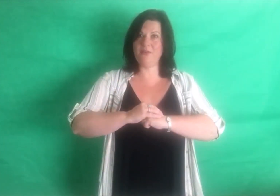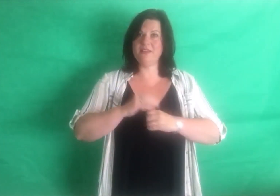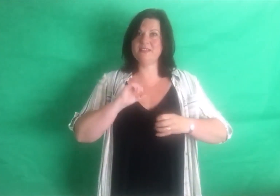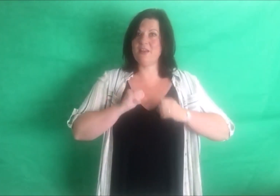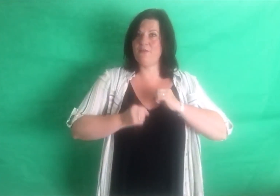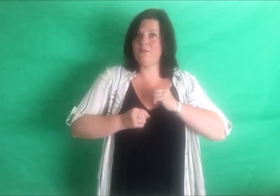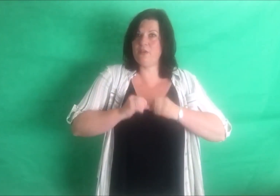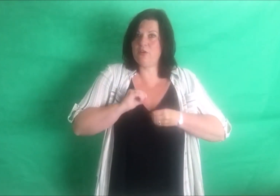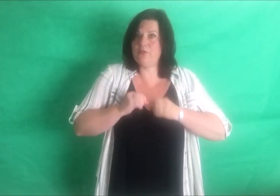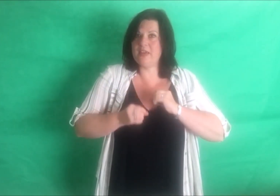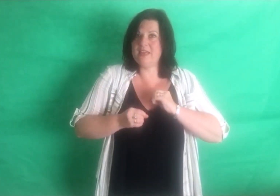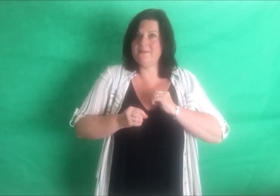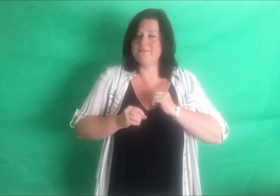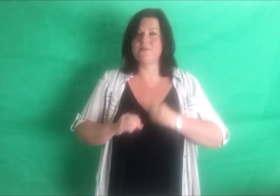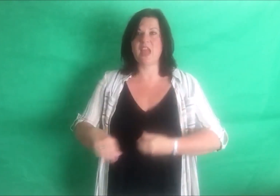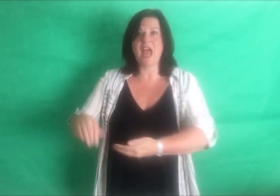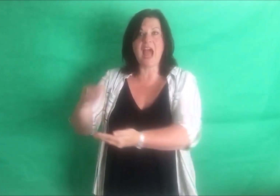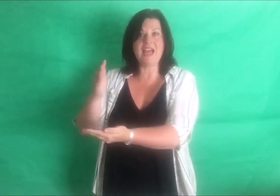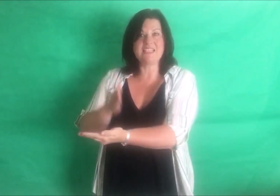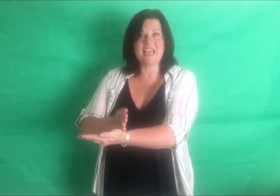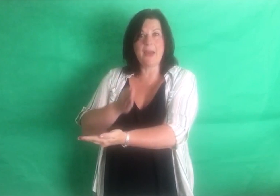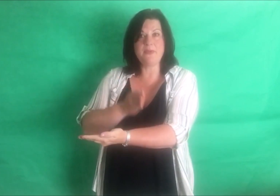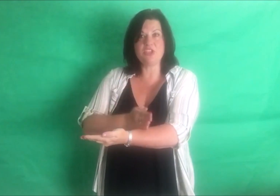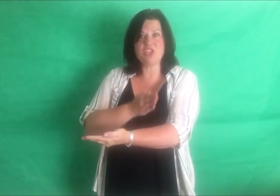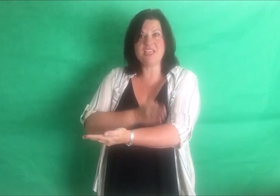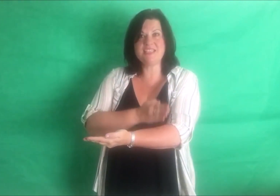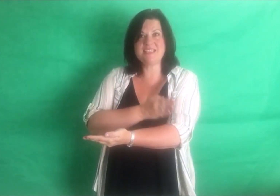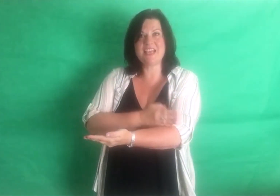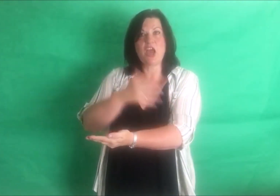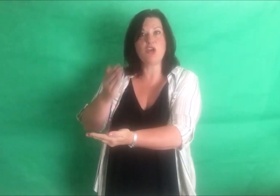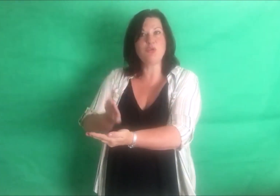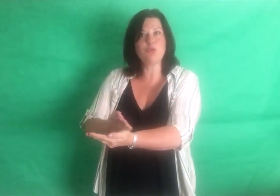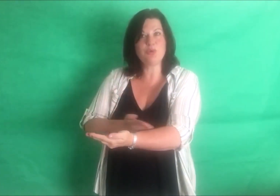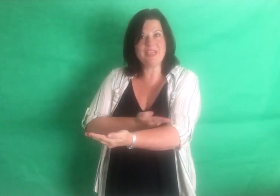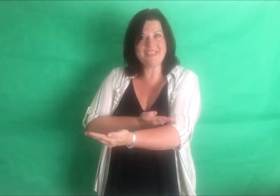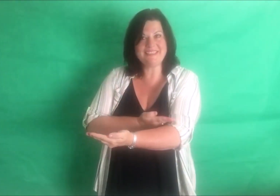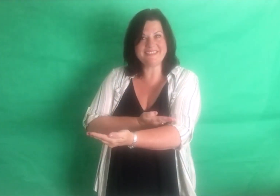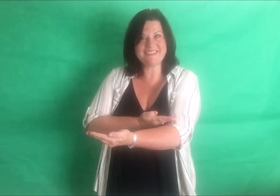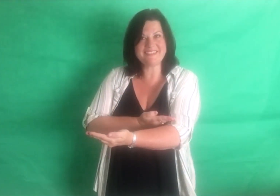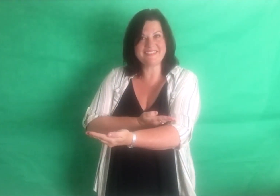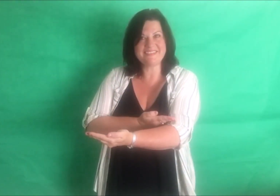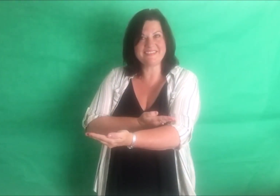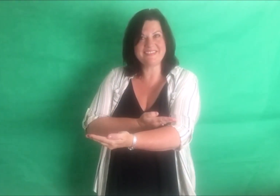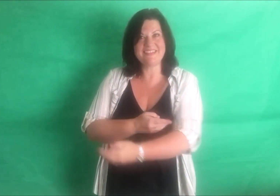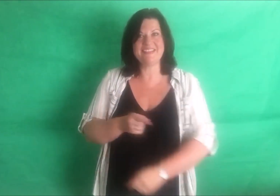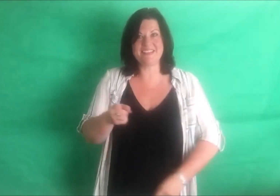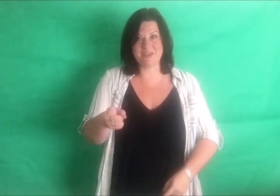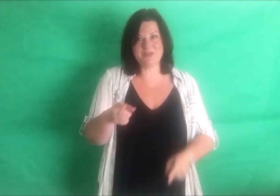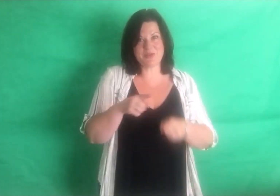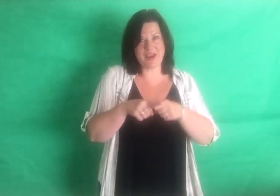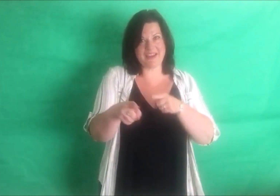Cauliflowers fluffy and cabbages green. You try.